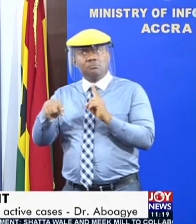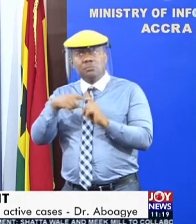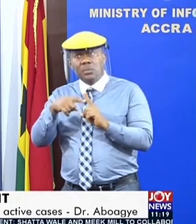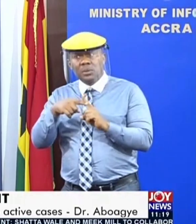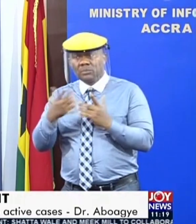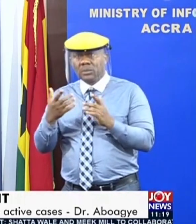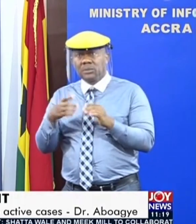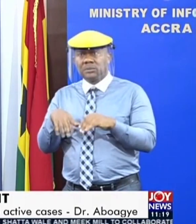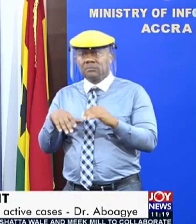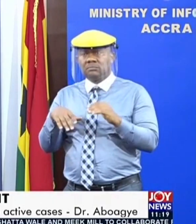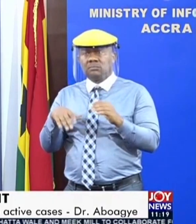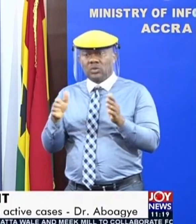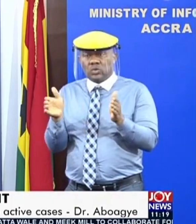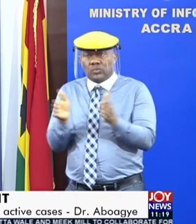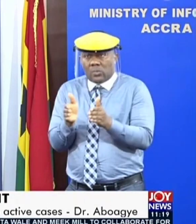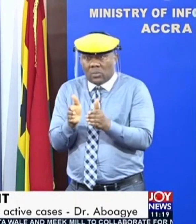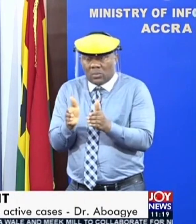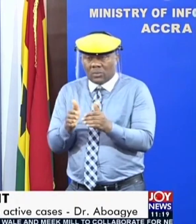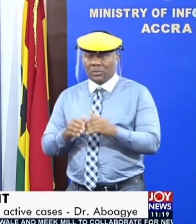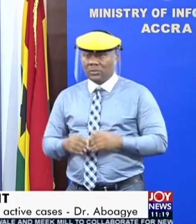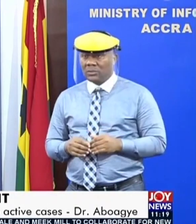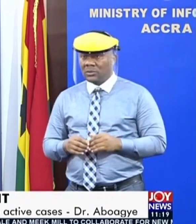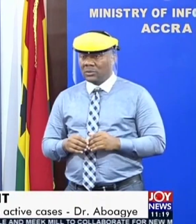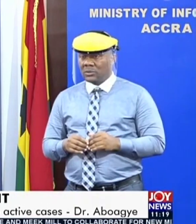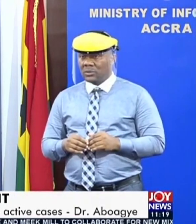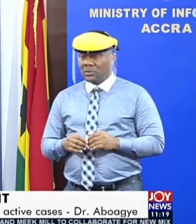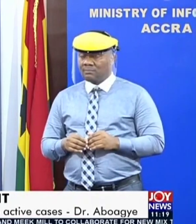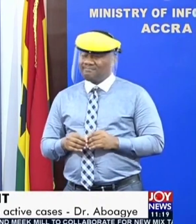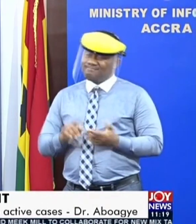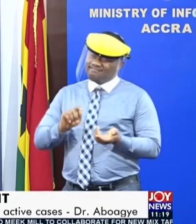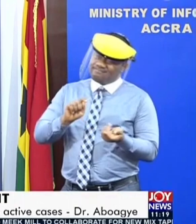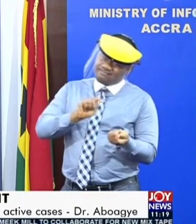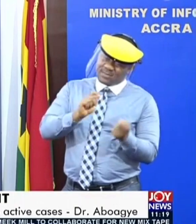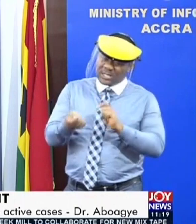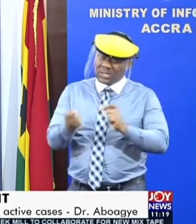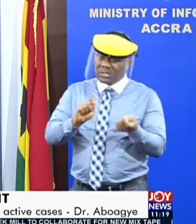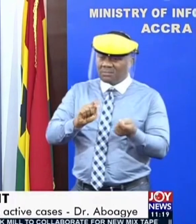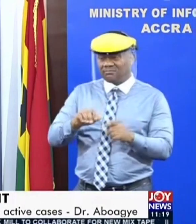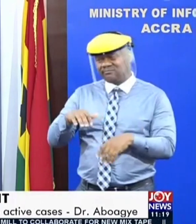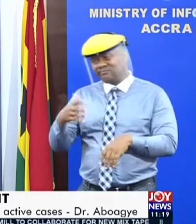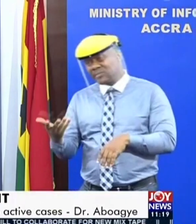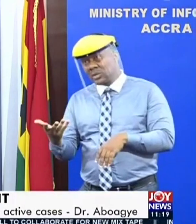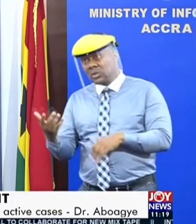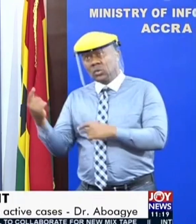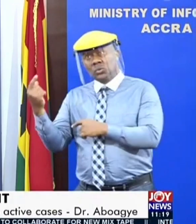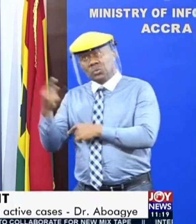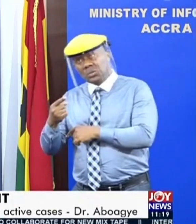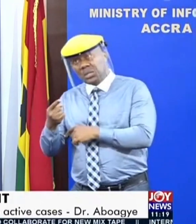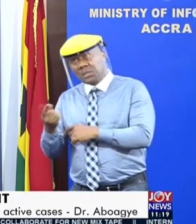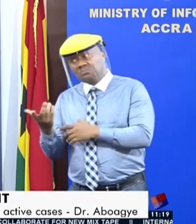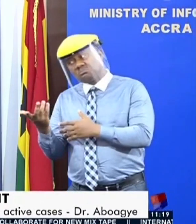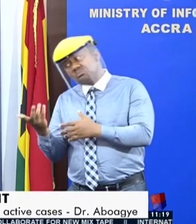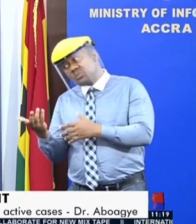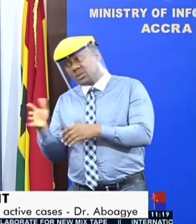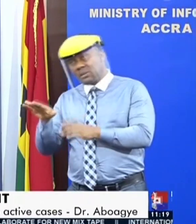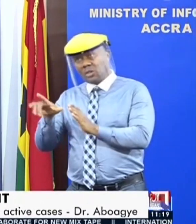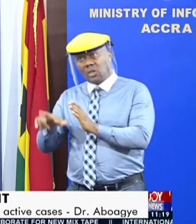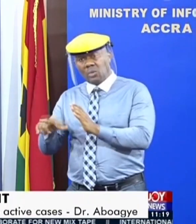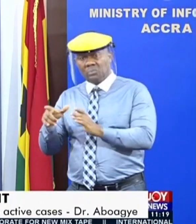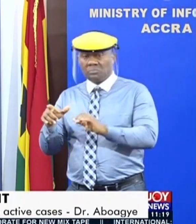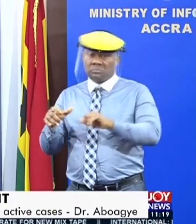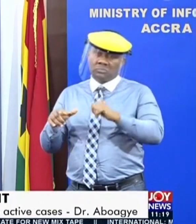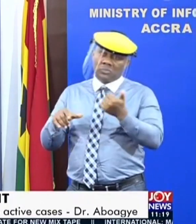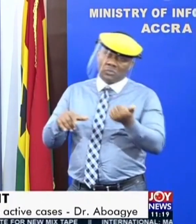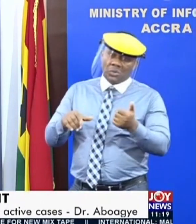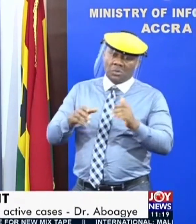stay quite low. Of course, it changes. Tomorrow, depending on the number of people who are recovering, we may have a much lower active